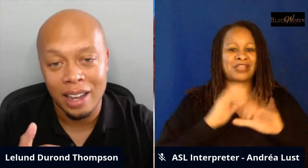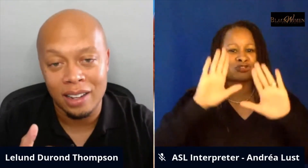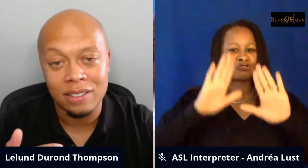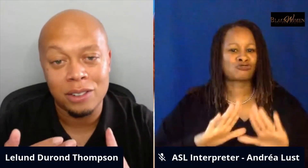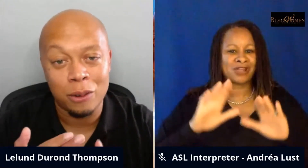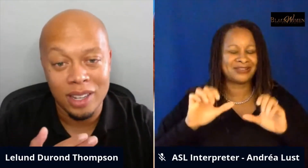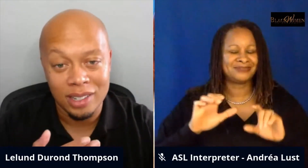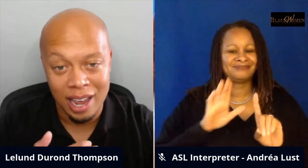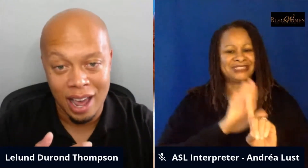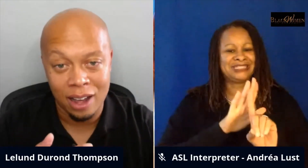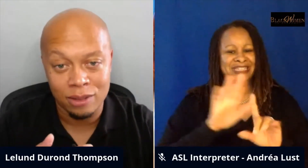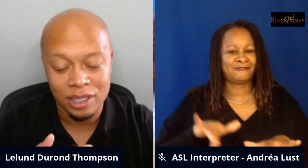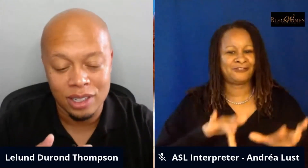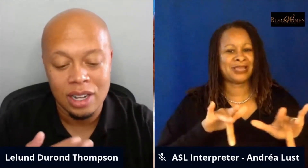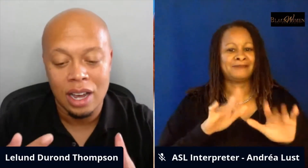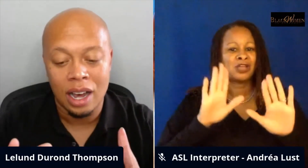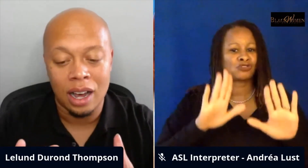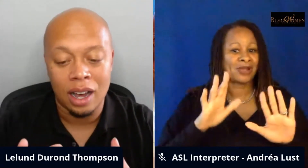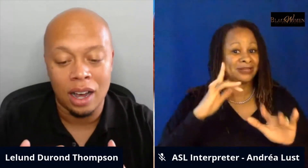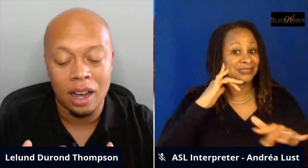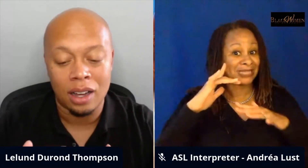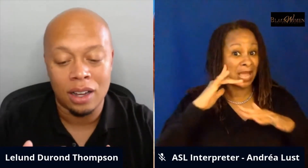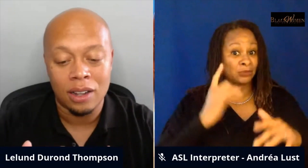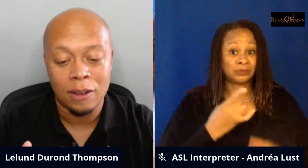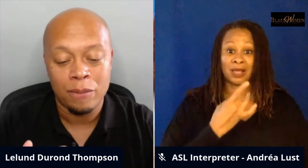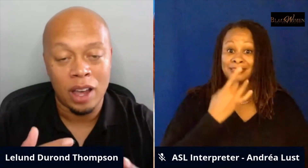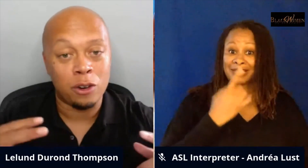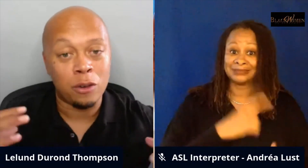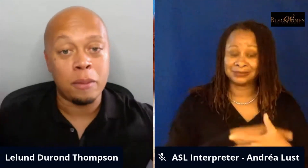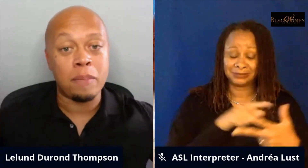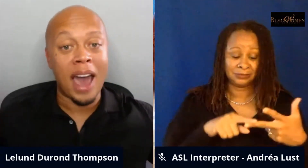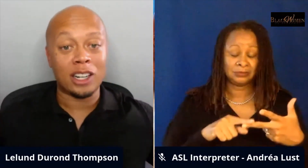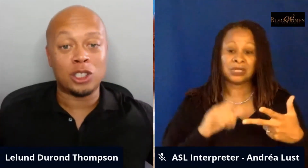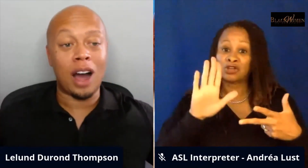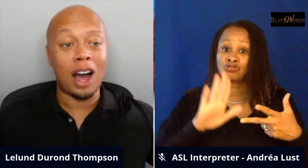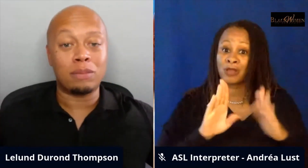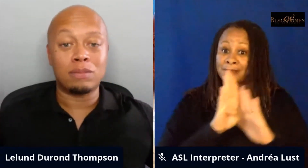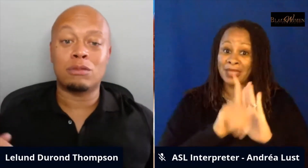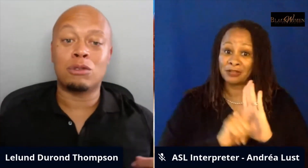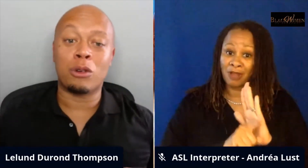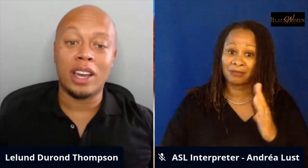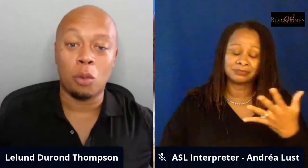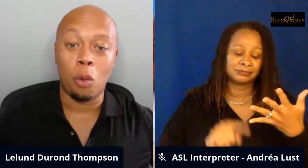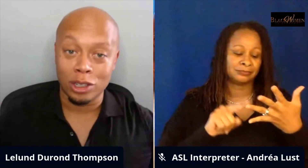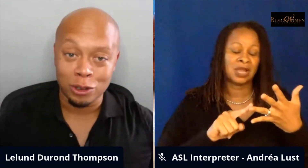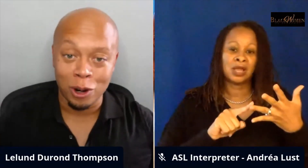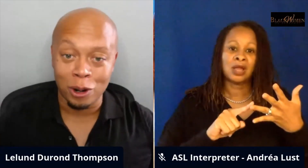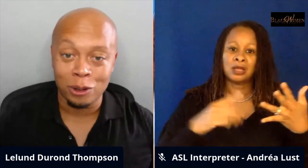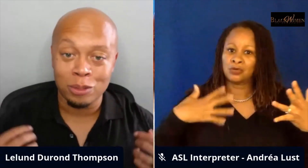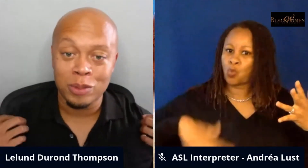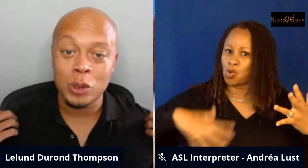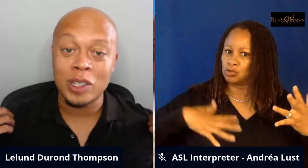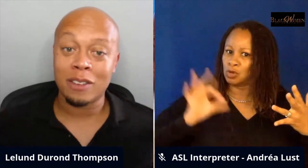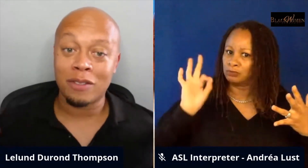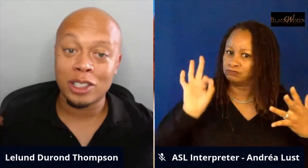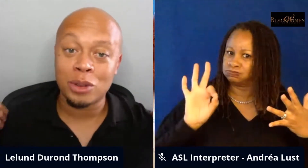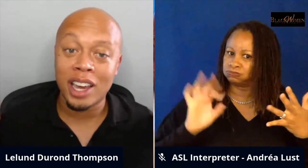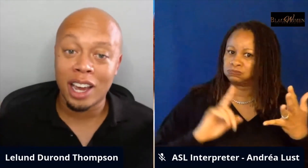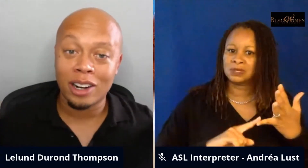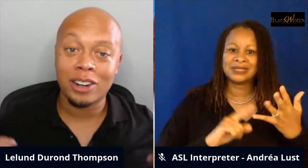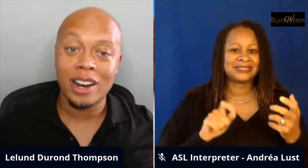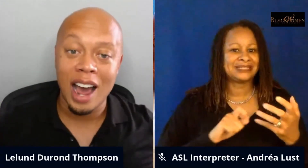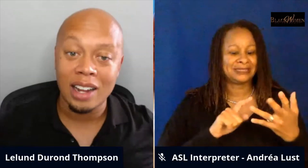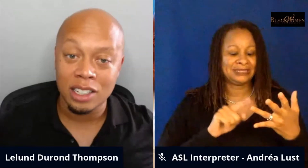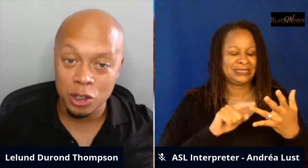Great lighting, great sound, a great backdrop, great wardrobe specific to